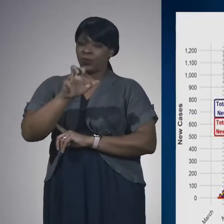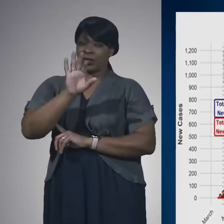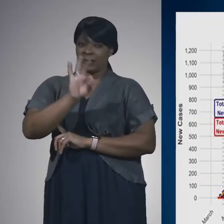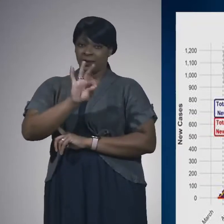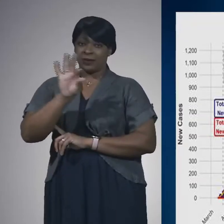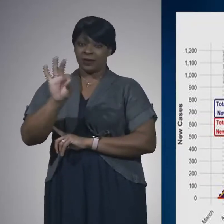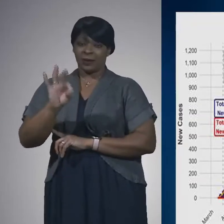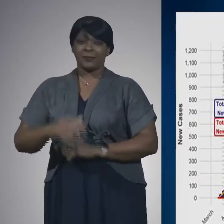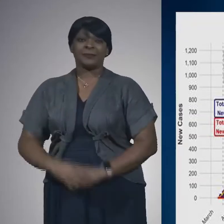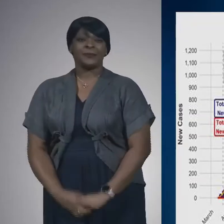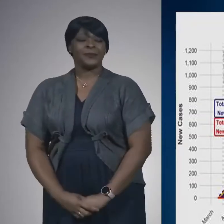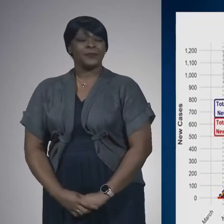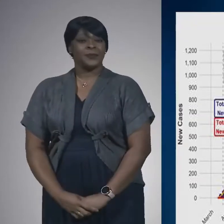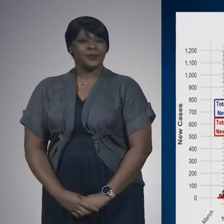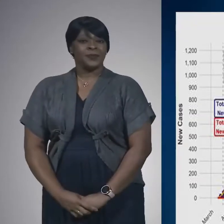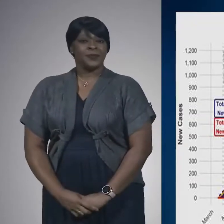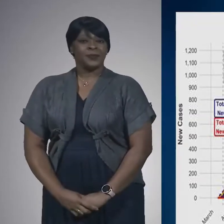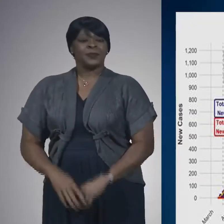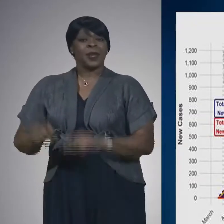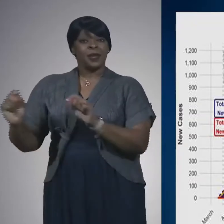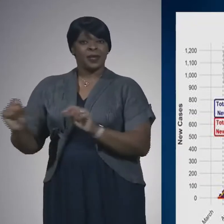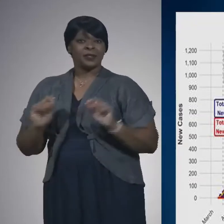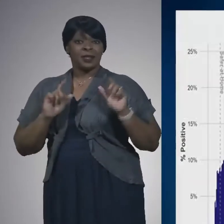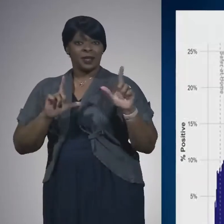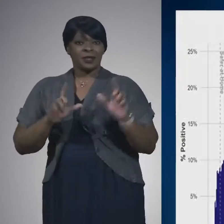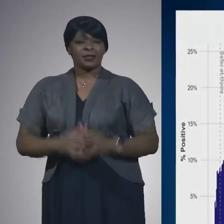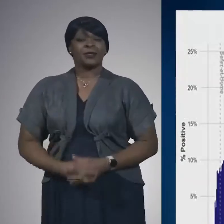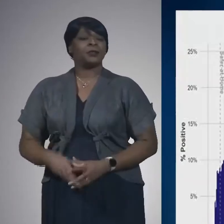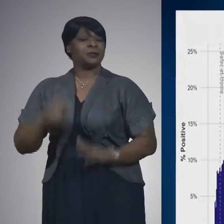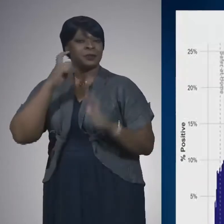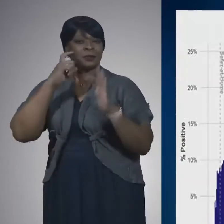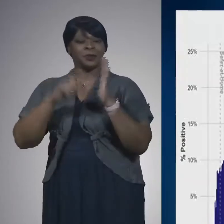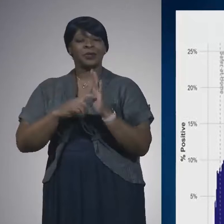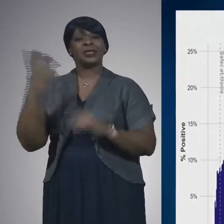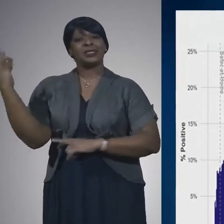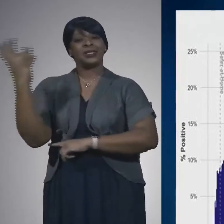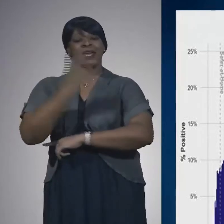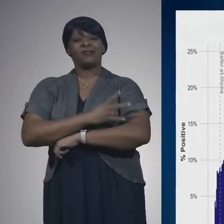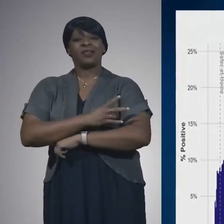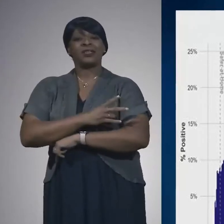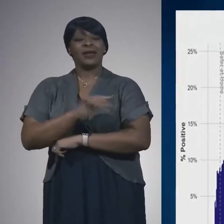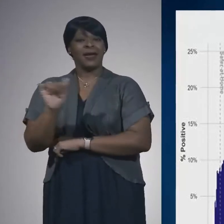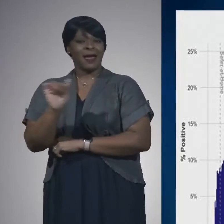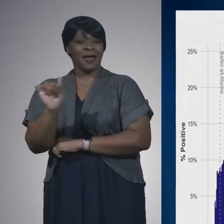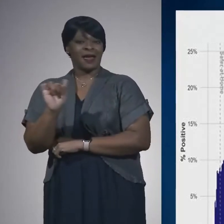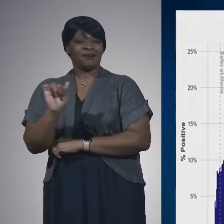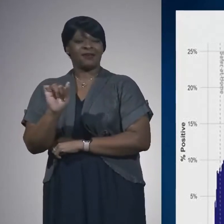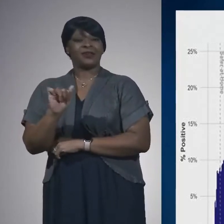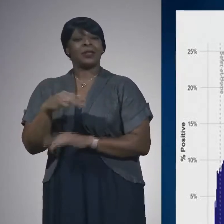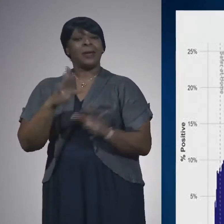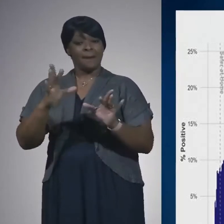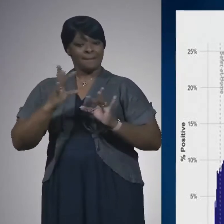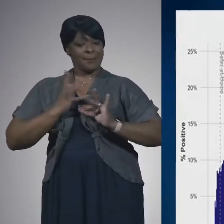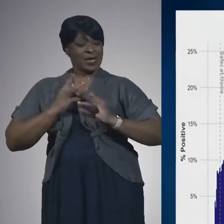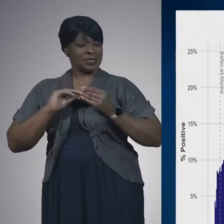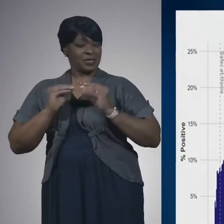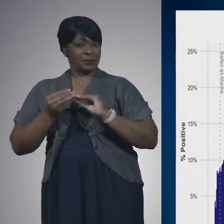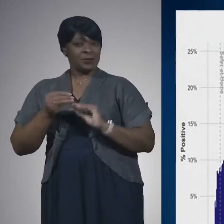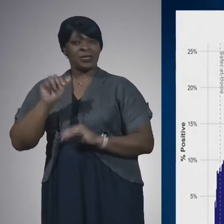399. On the next slide, you'll see a 7-day rolling average of test positivity rate